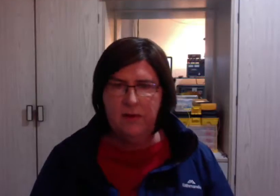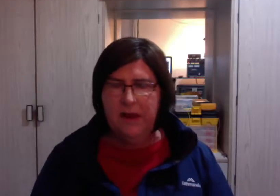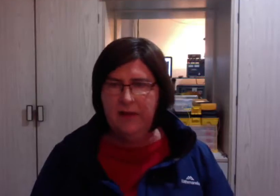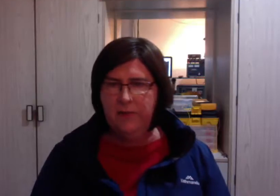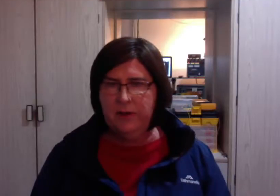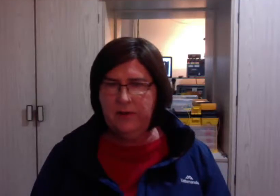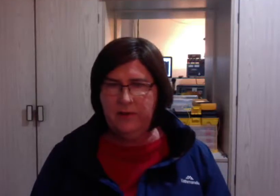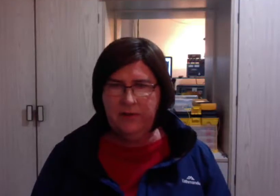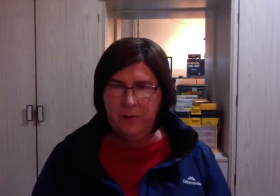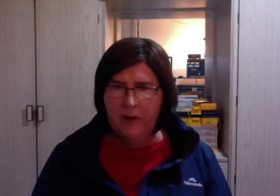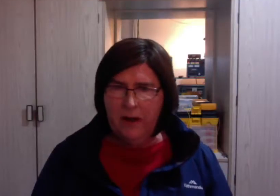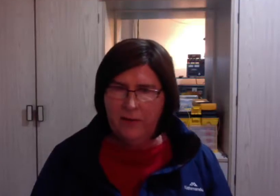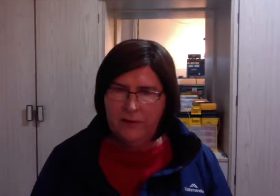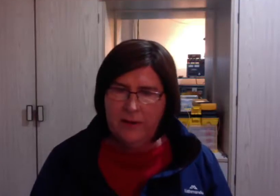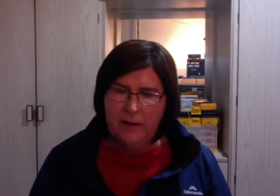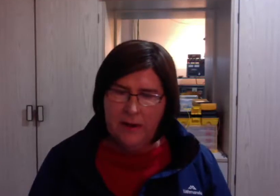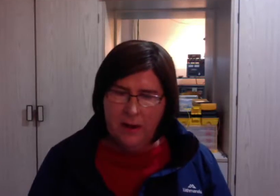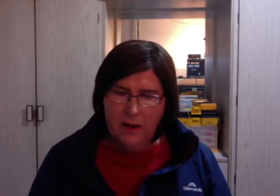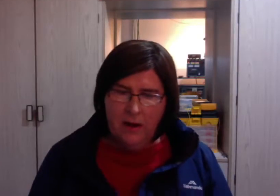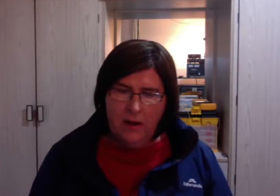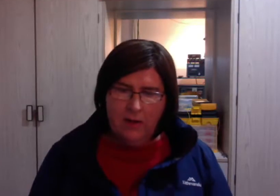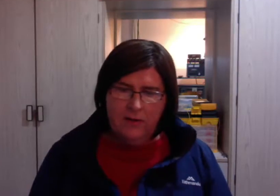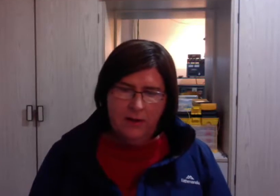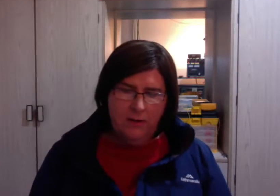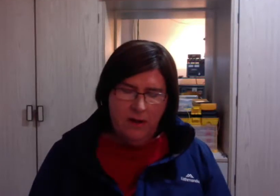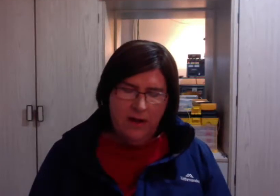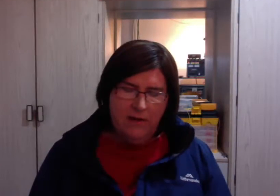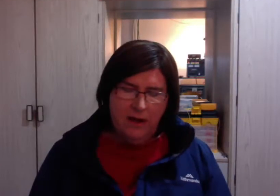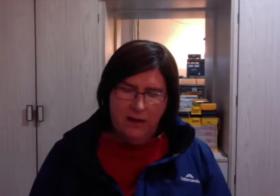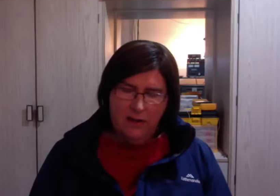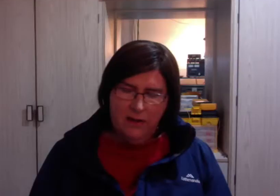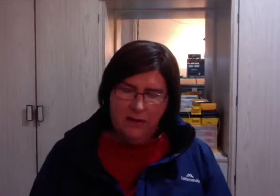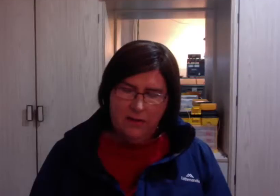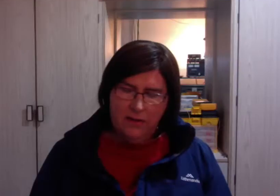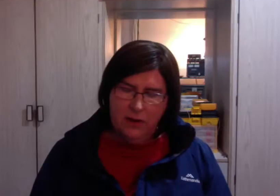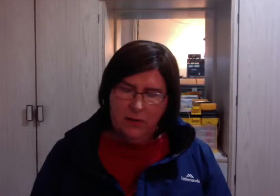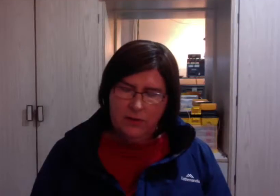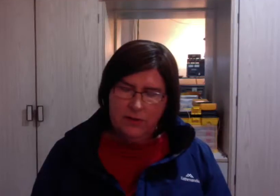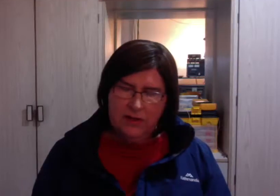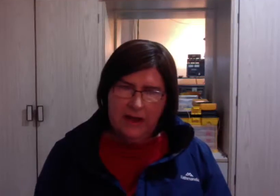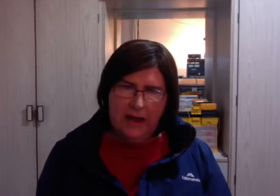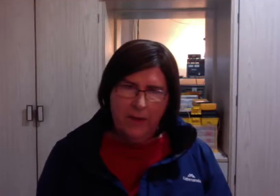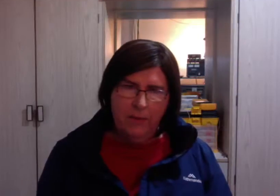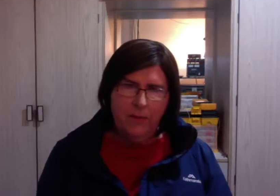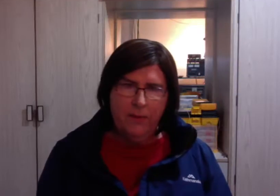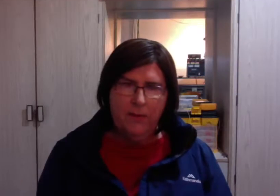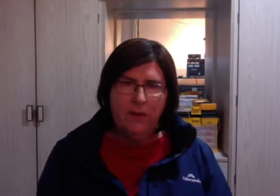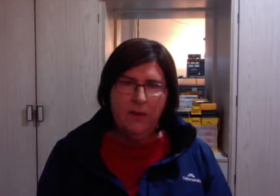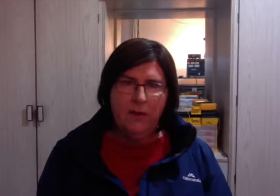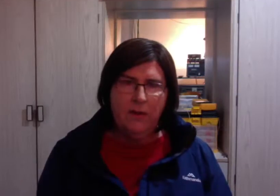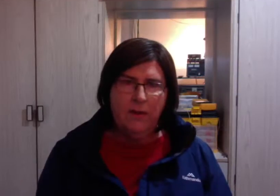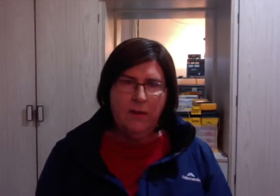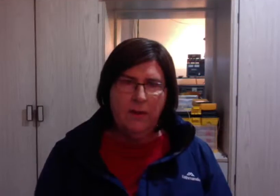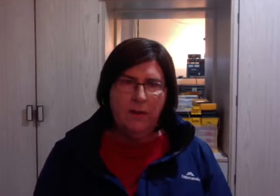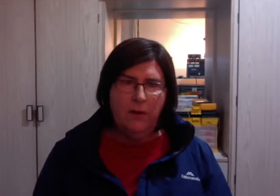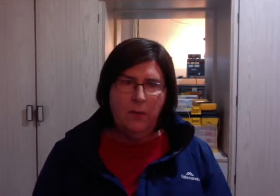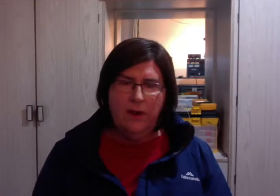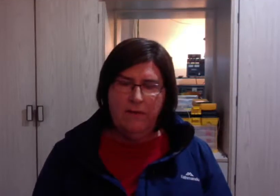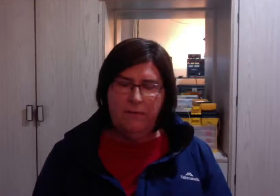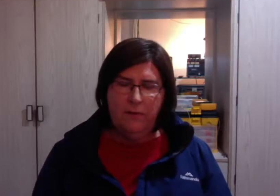Alice Springs or somewhere else, don't ever go to camp where fuel